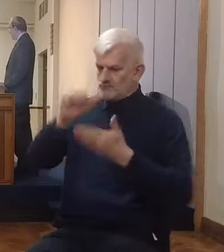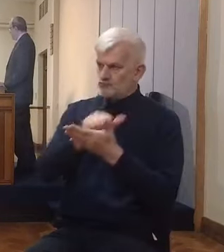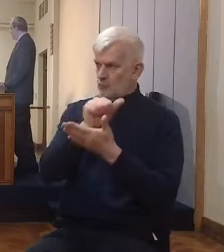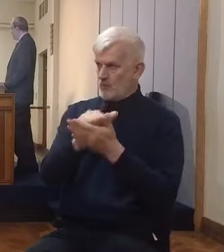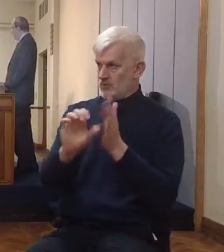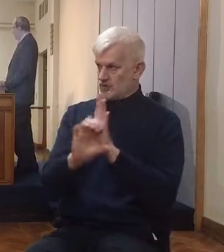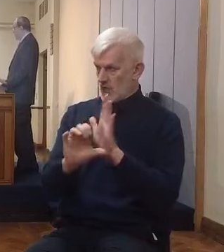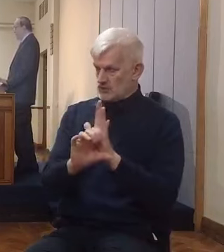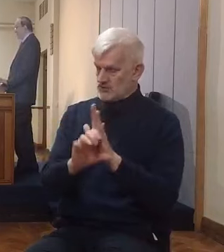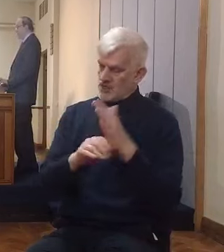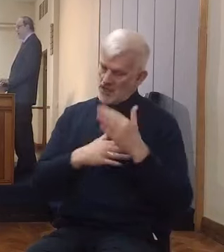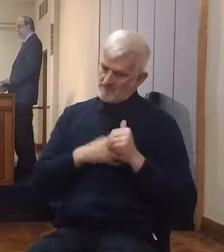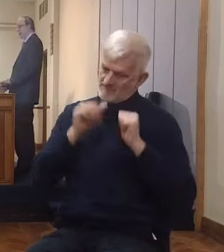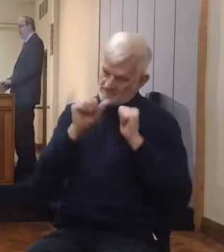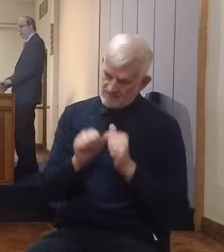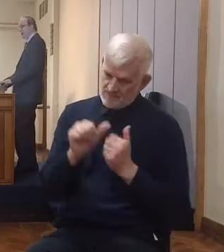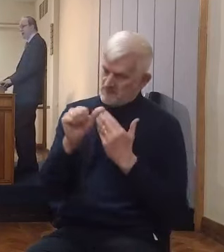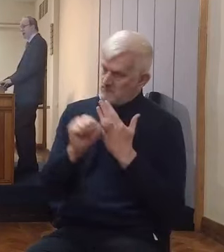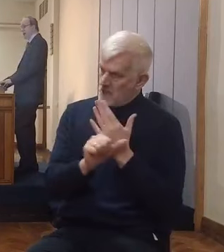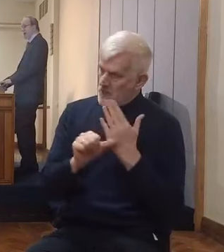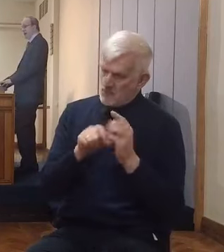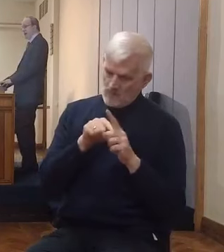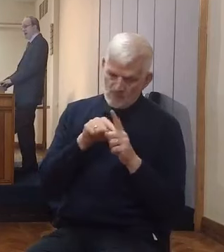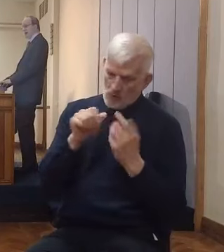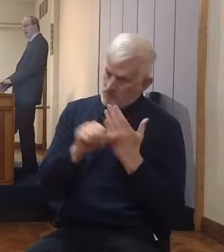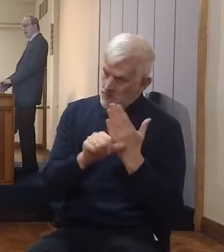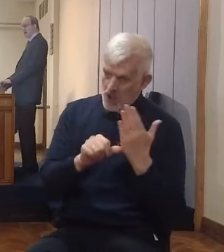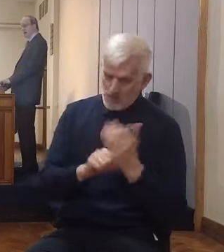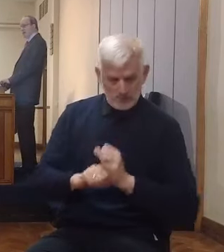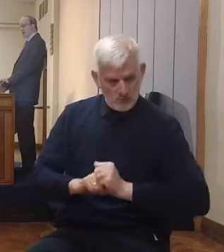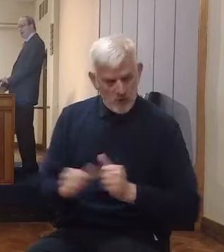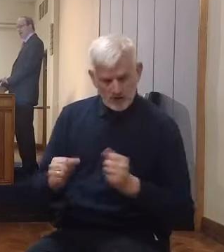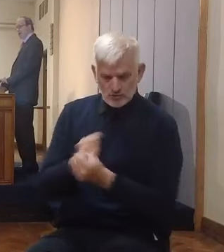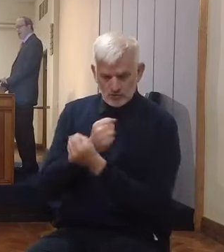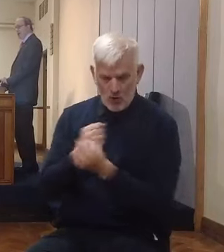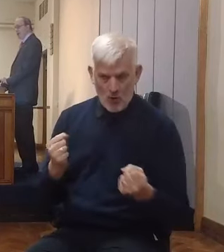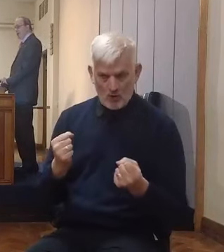churches, large numbers of them at first, had a kind